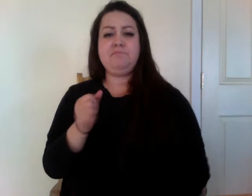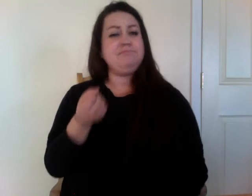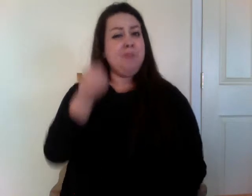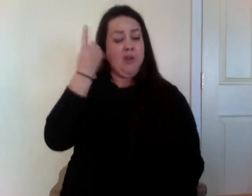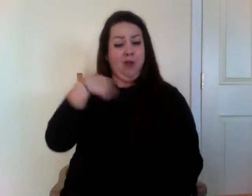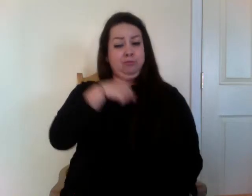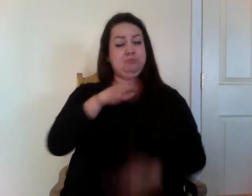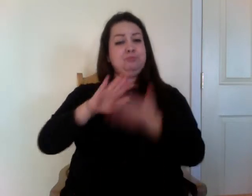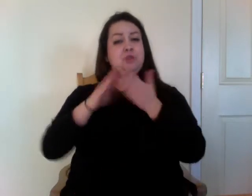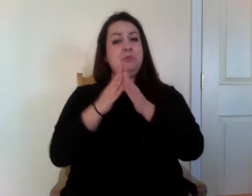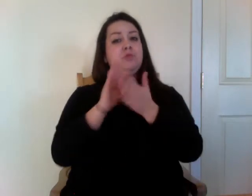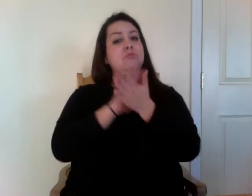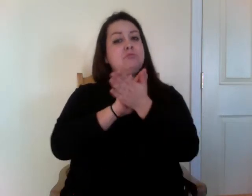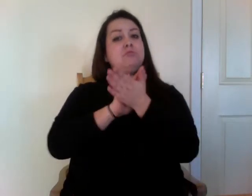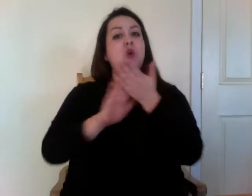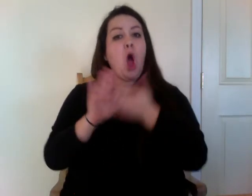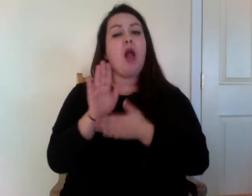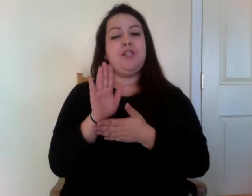have a good population of